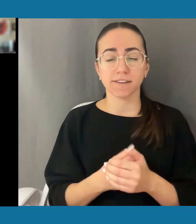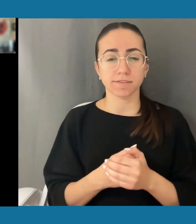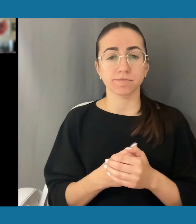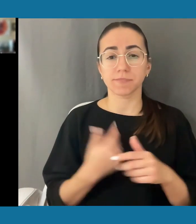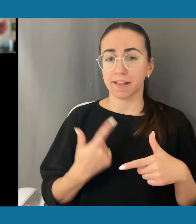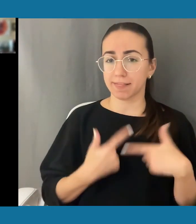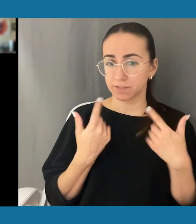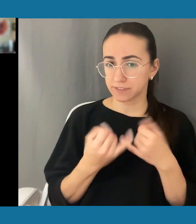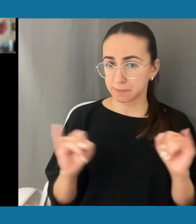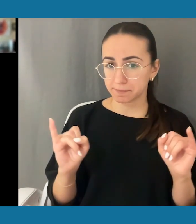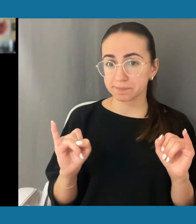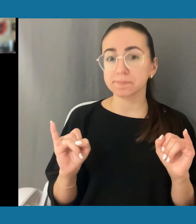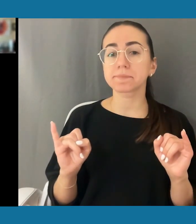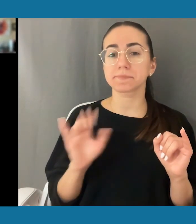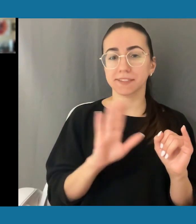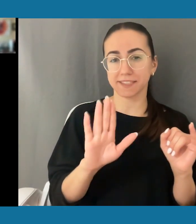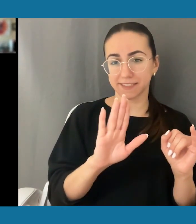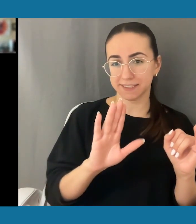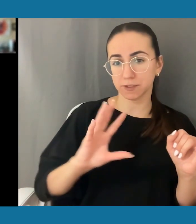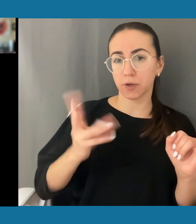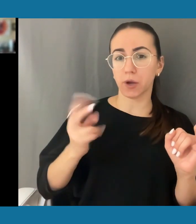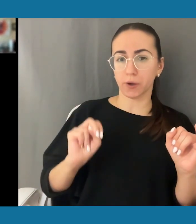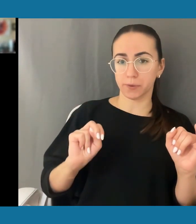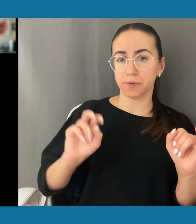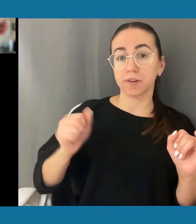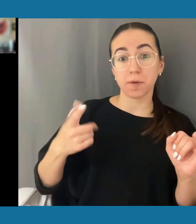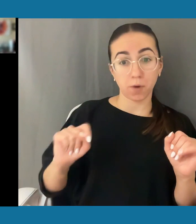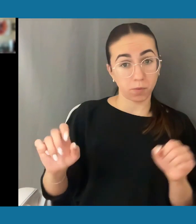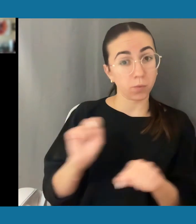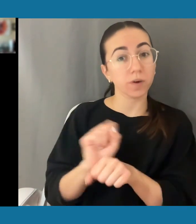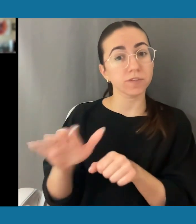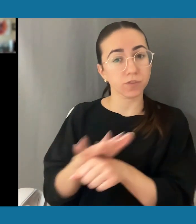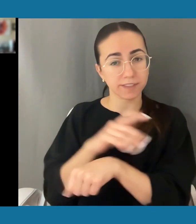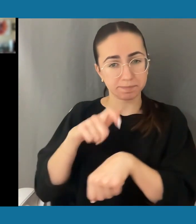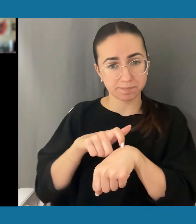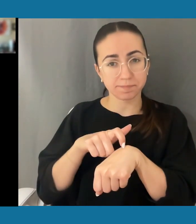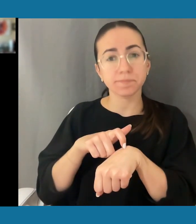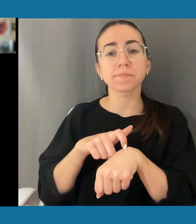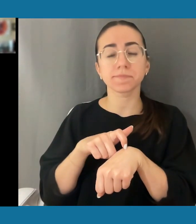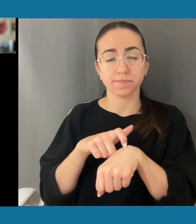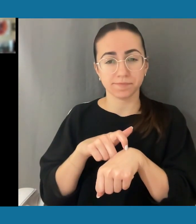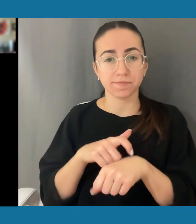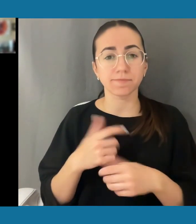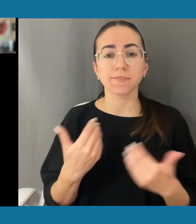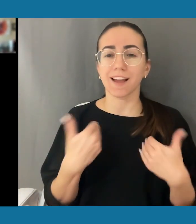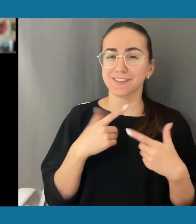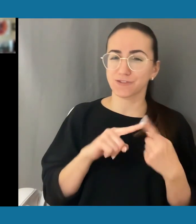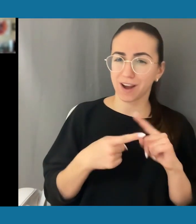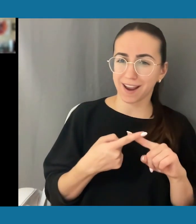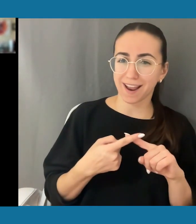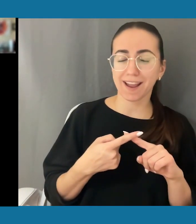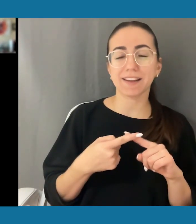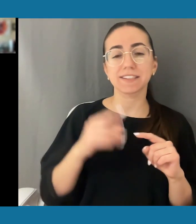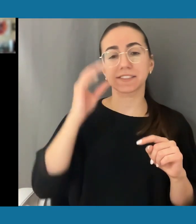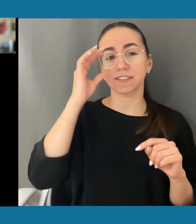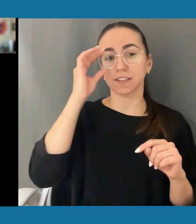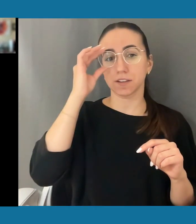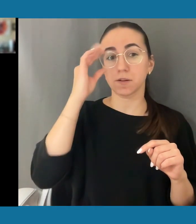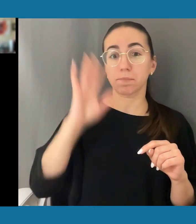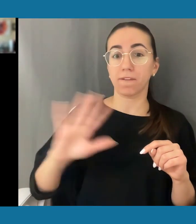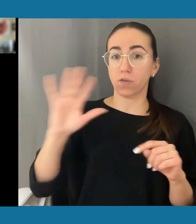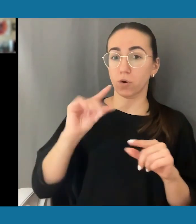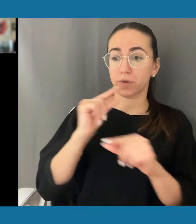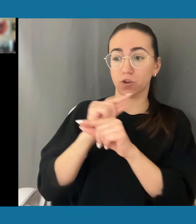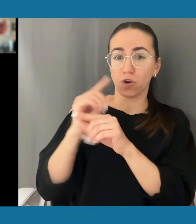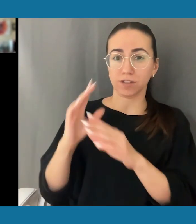apartment. He works full-time. He has friends, and when he was under guardianship, one of the things that he shares